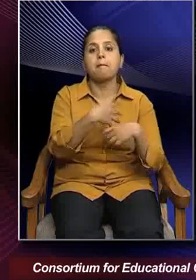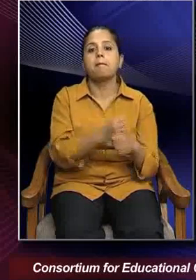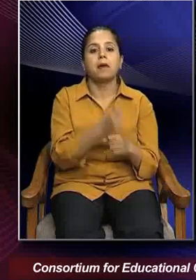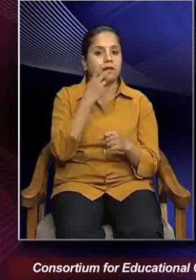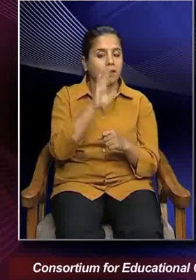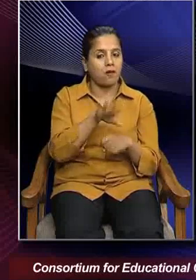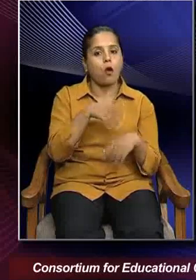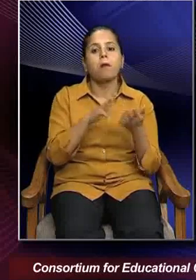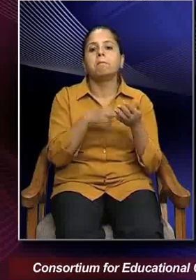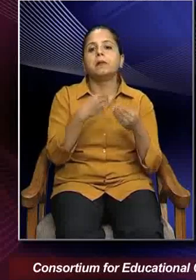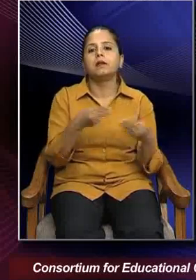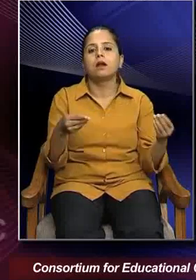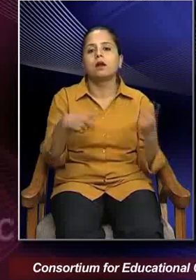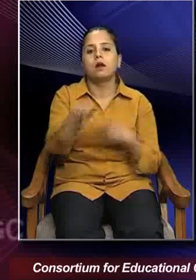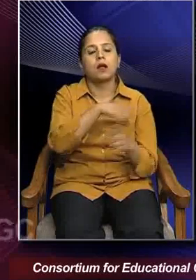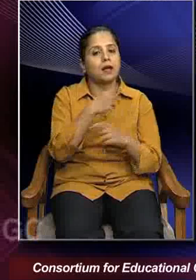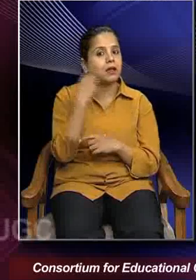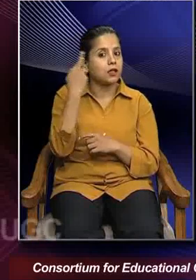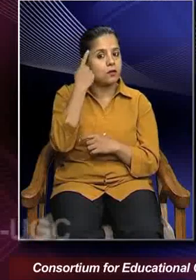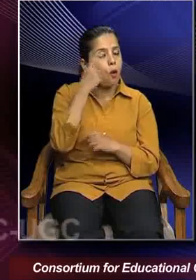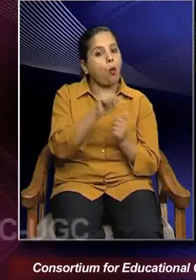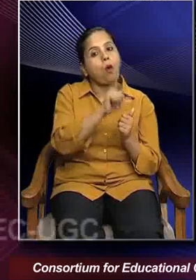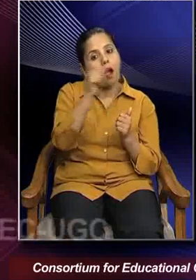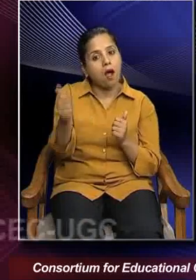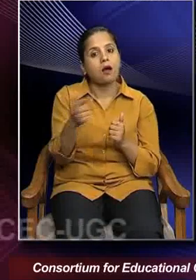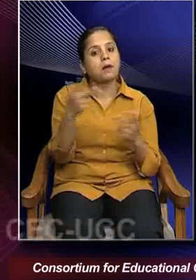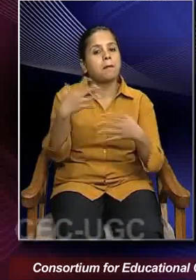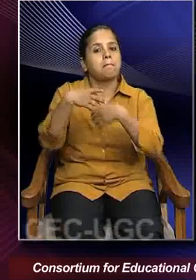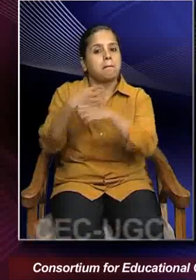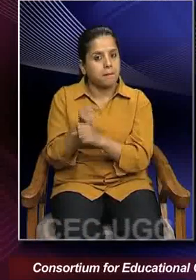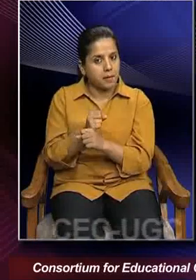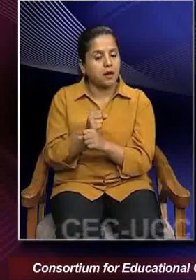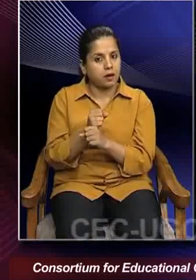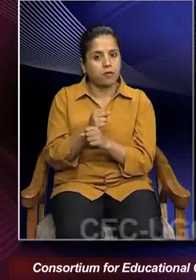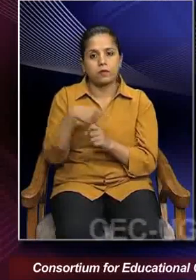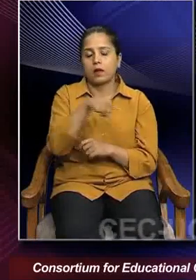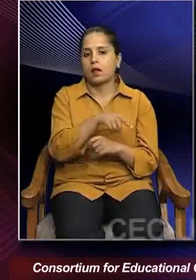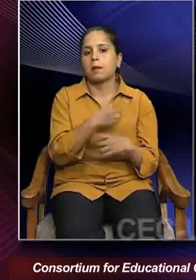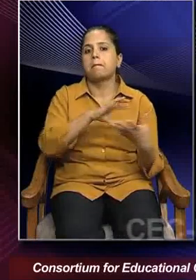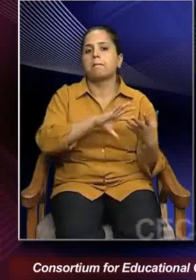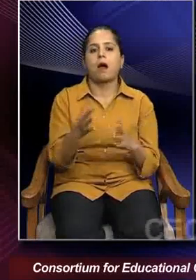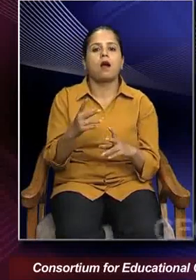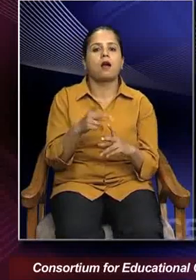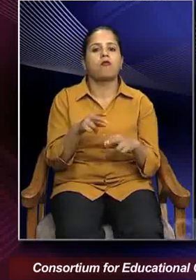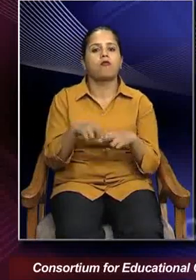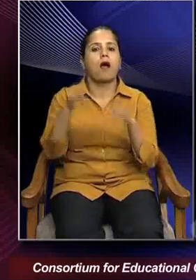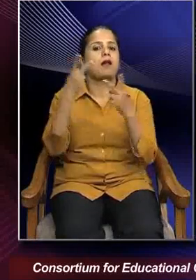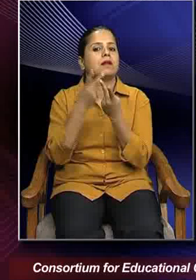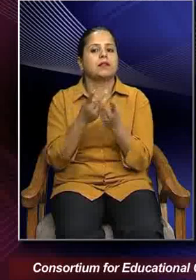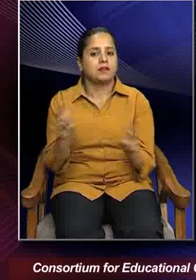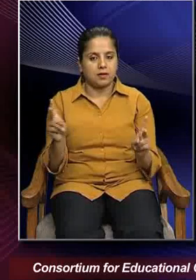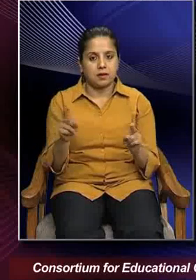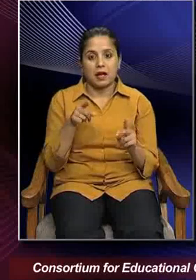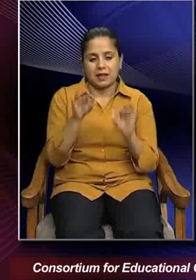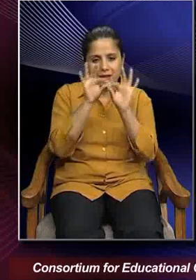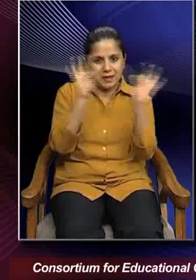the material cause for other composite things that it produces. Fine. So, that